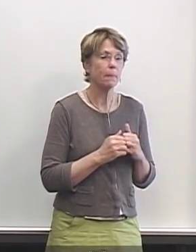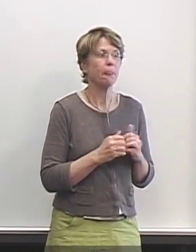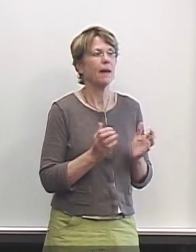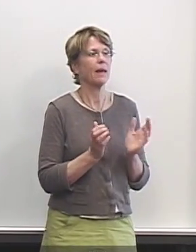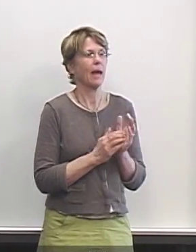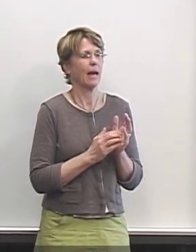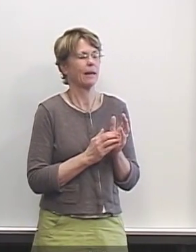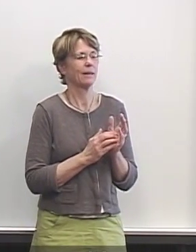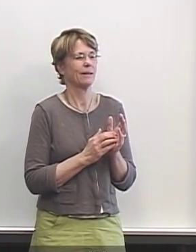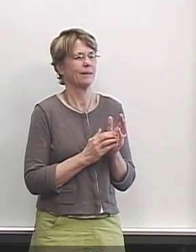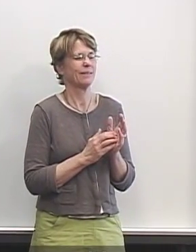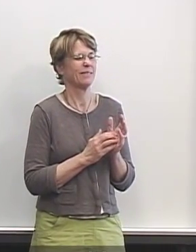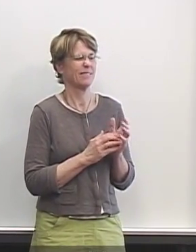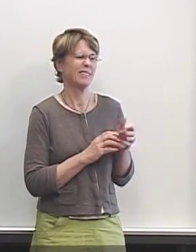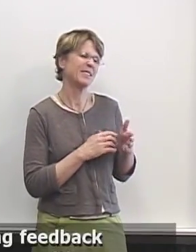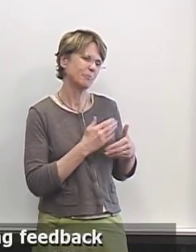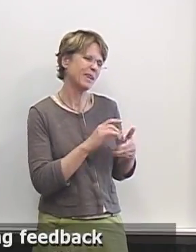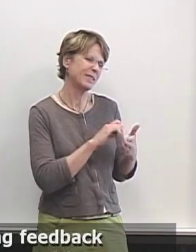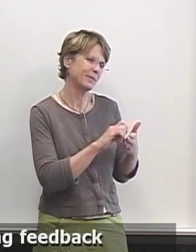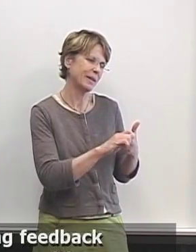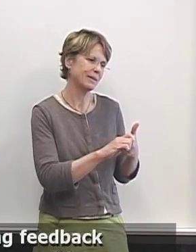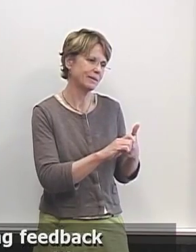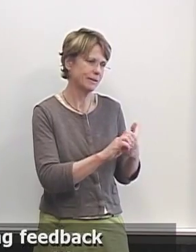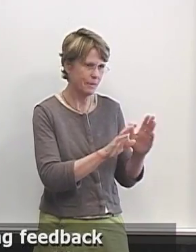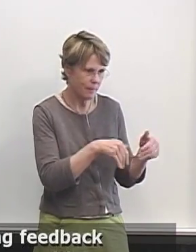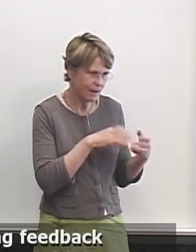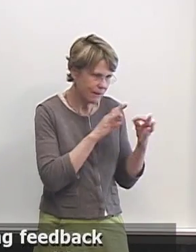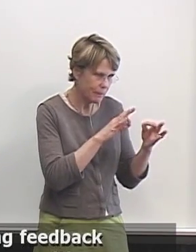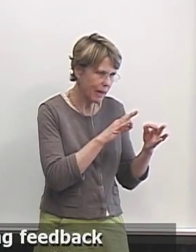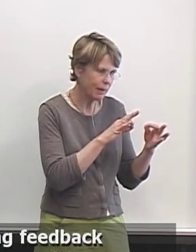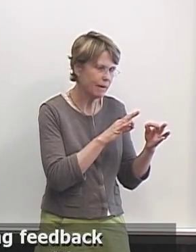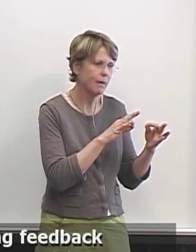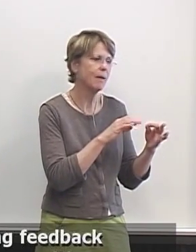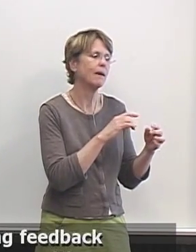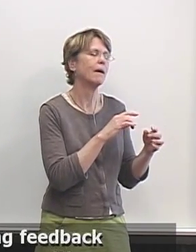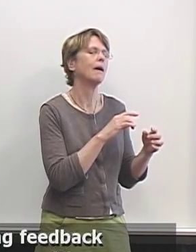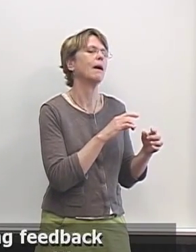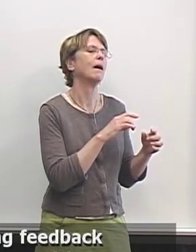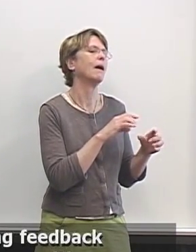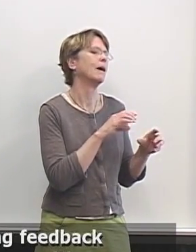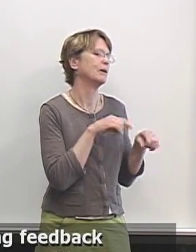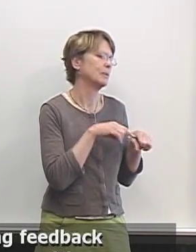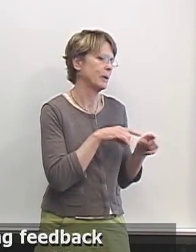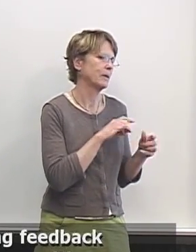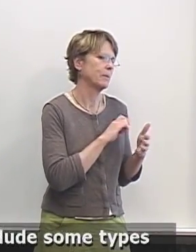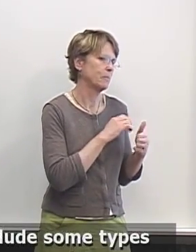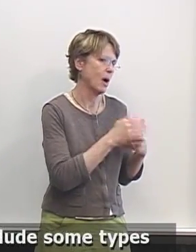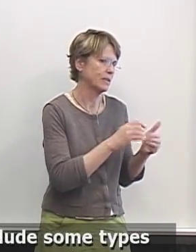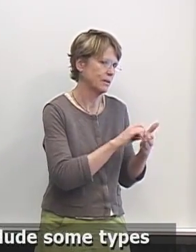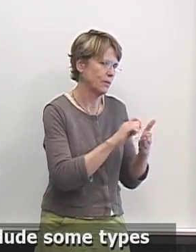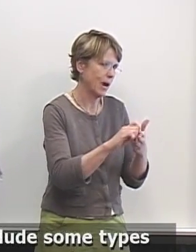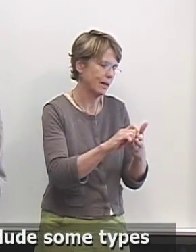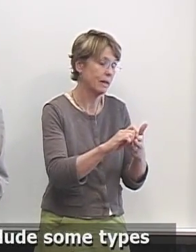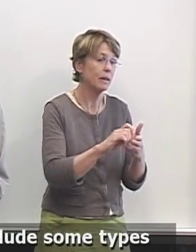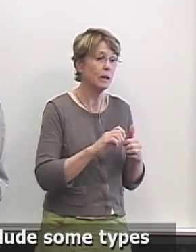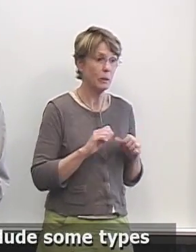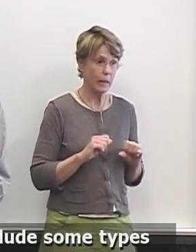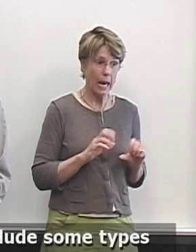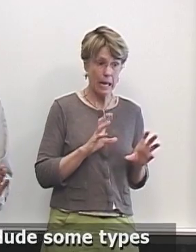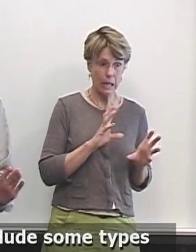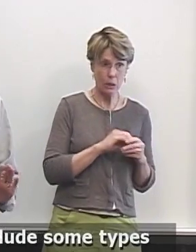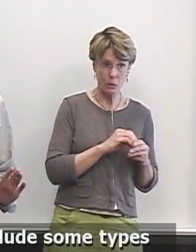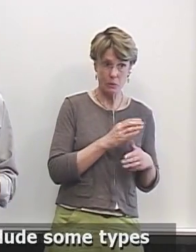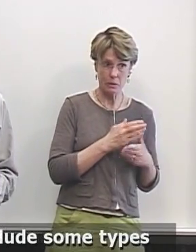Again, it's process writing. It's giving feedback on process writing. So we can include